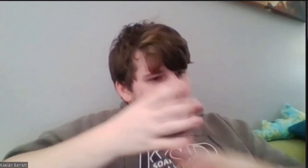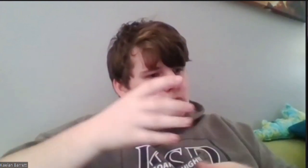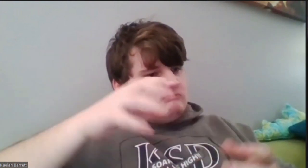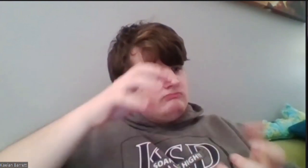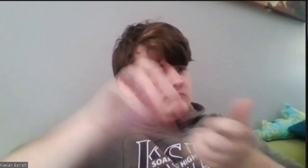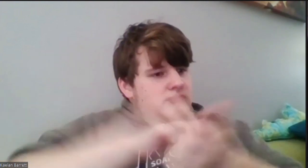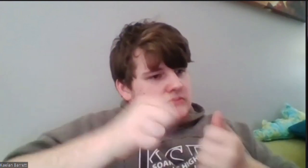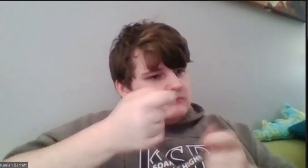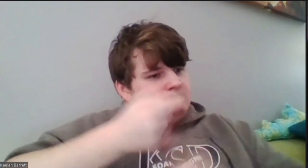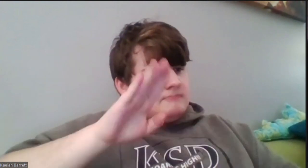he now has a disease.